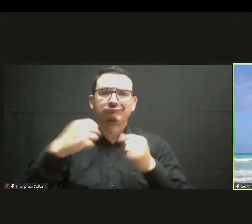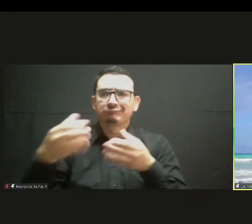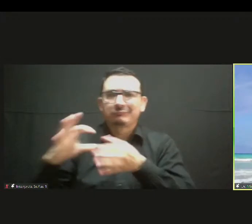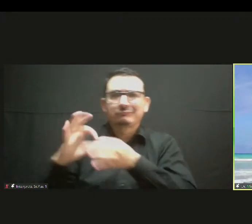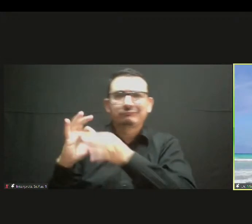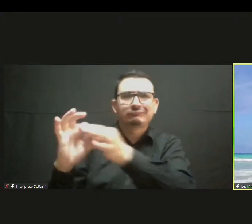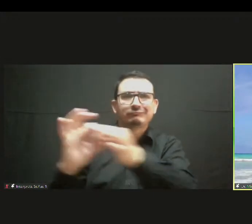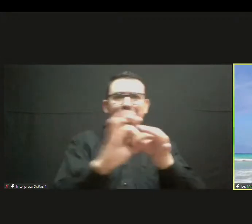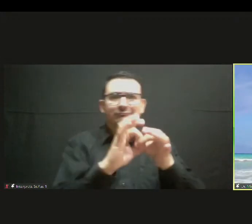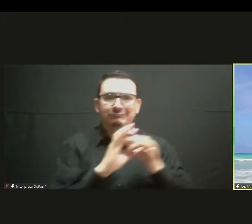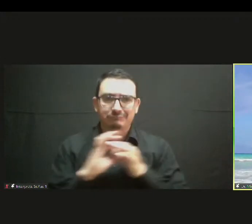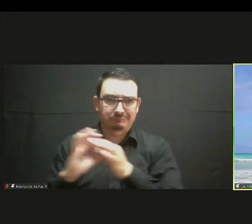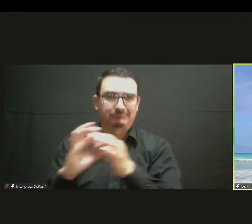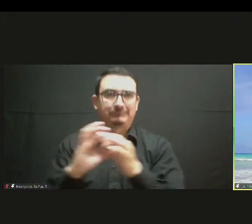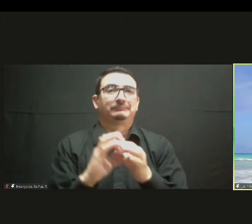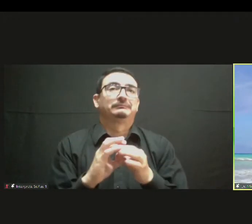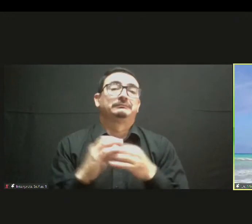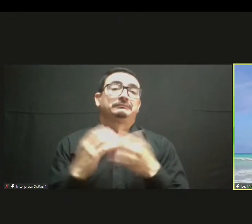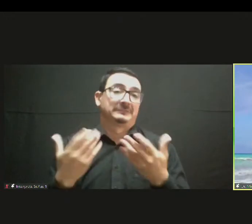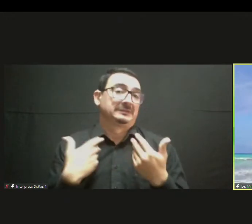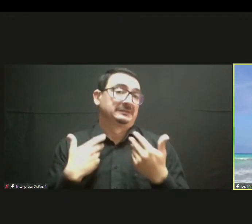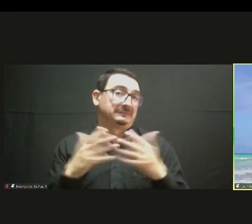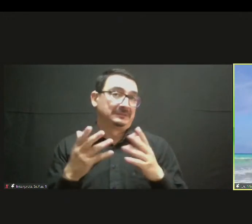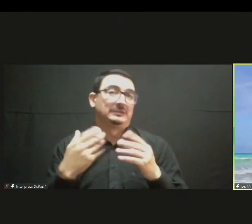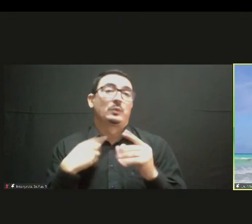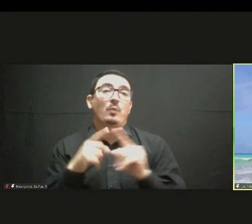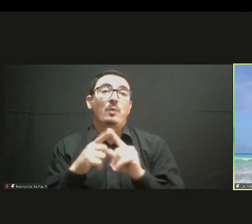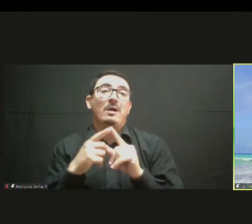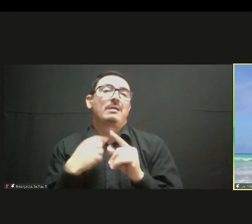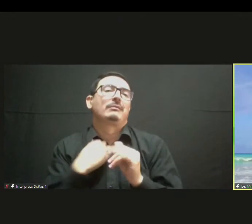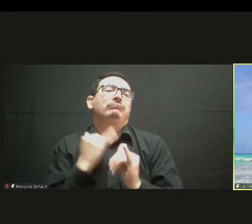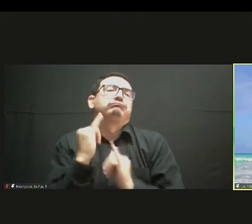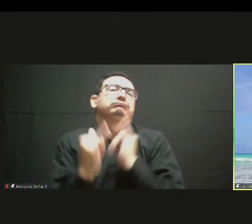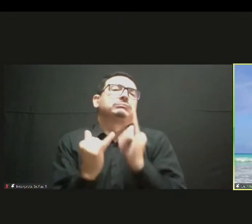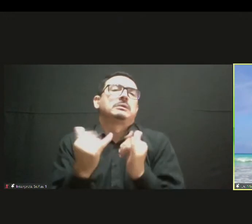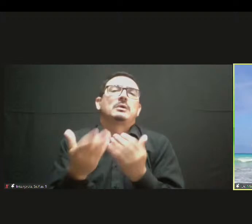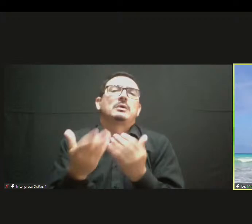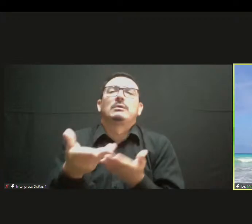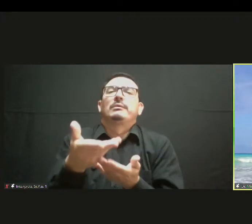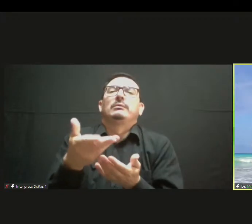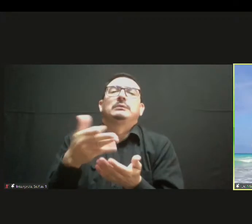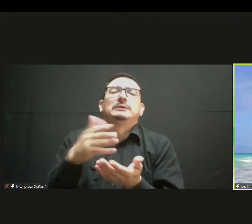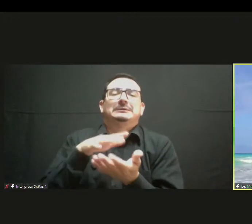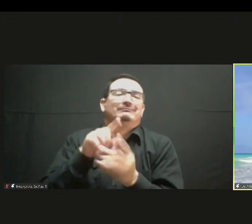resilience to support tourism recovery. And I thank you.